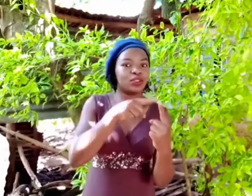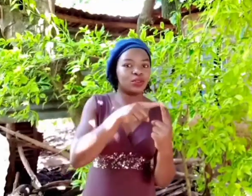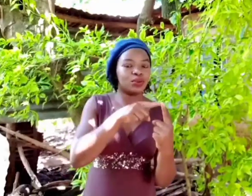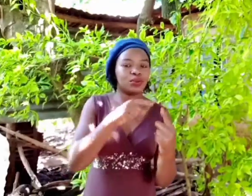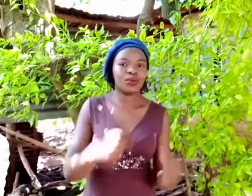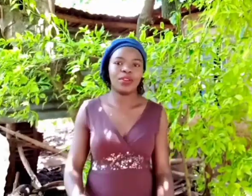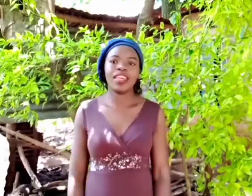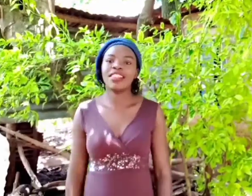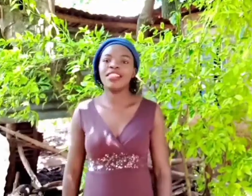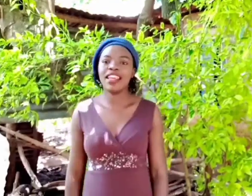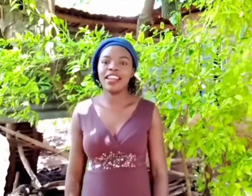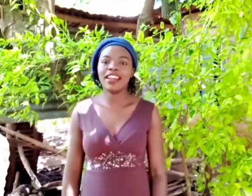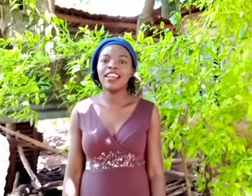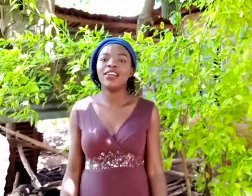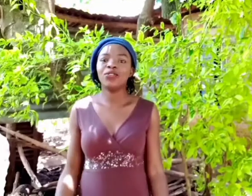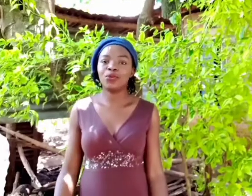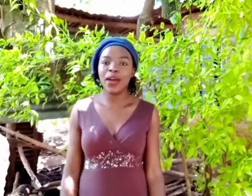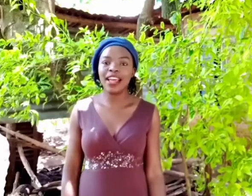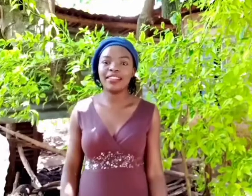Two. Then towards.